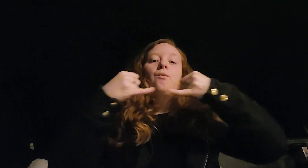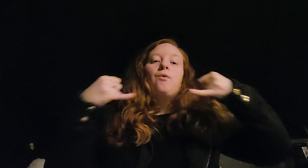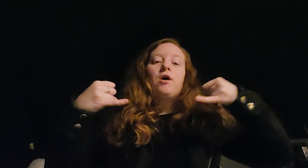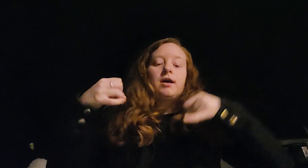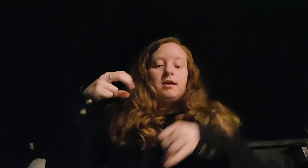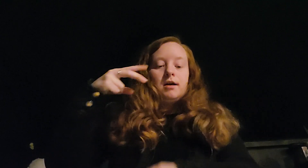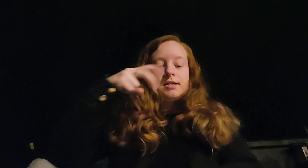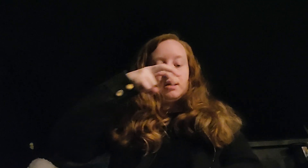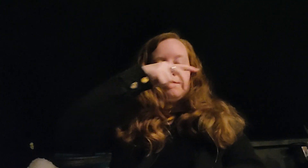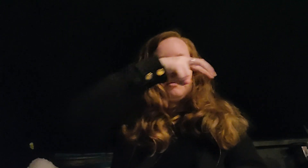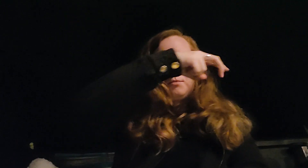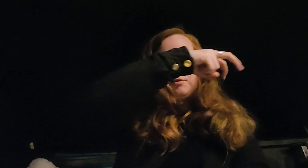Walking a tightrope.